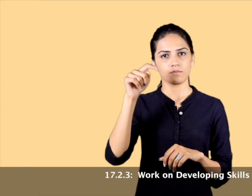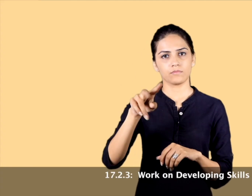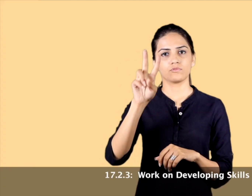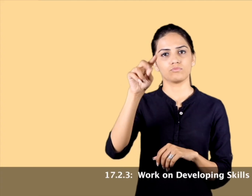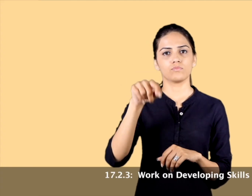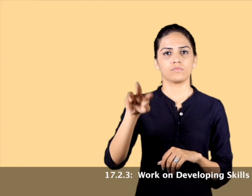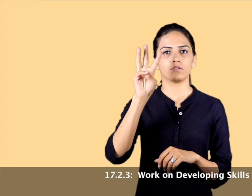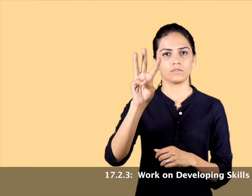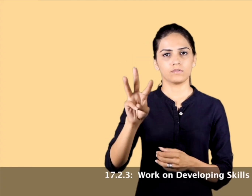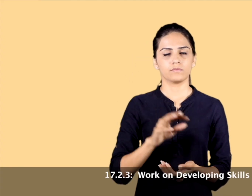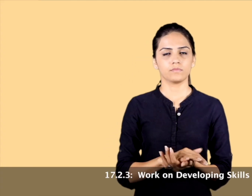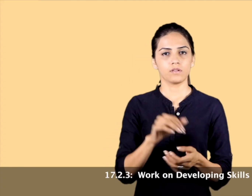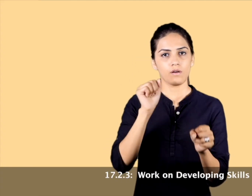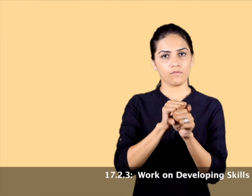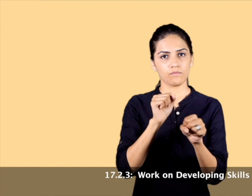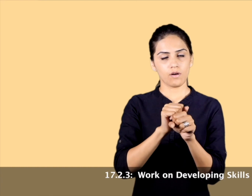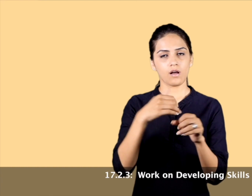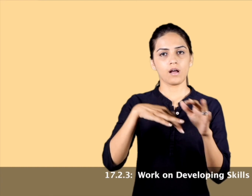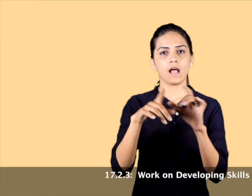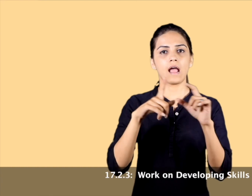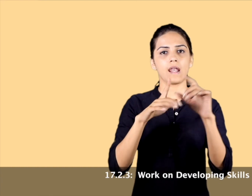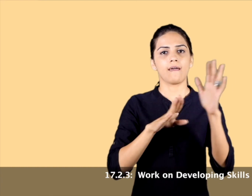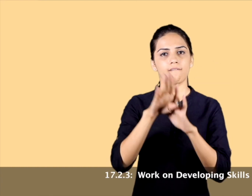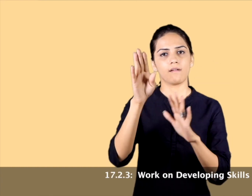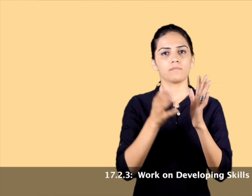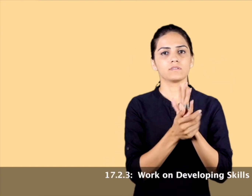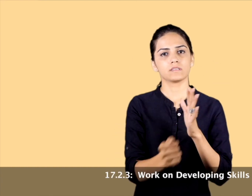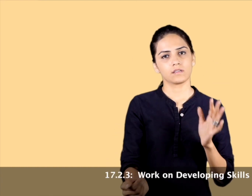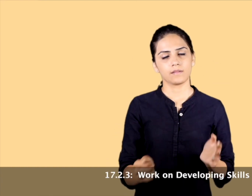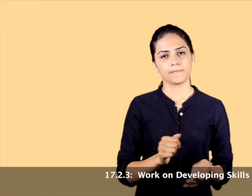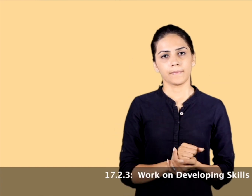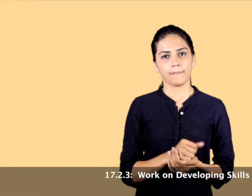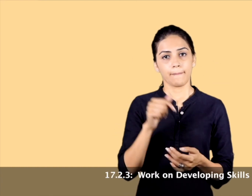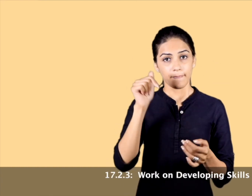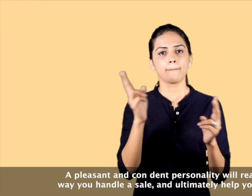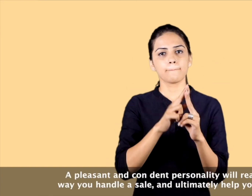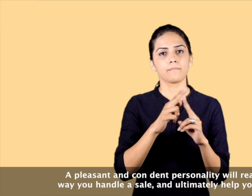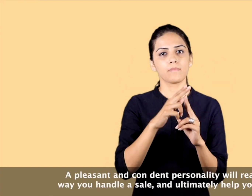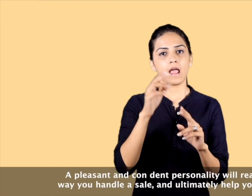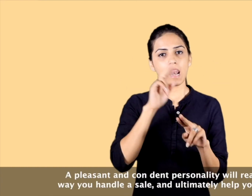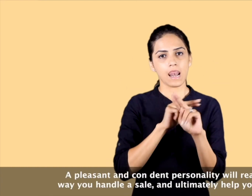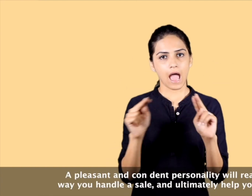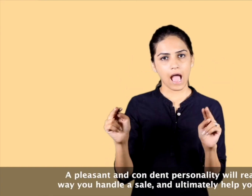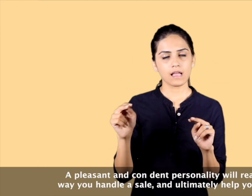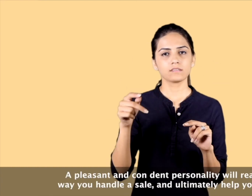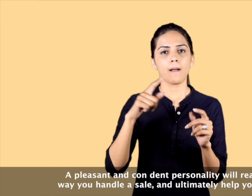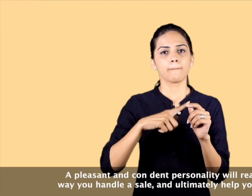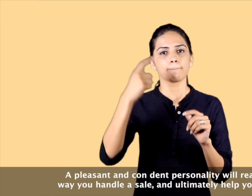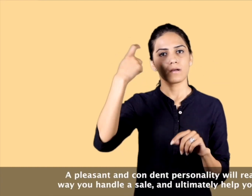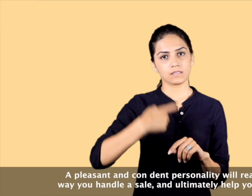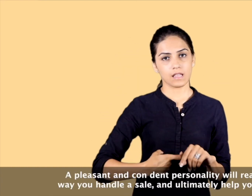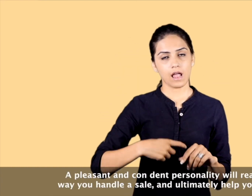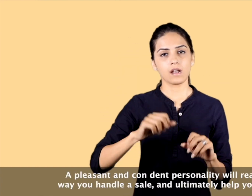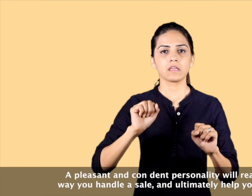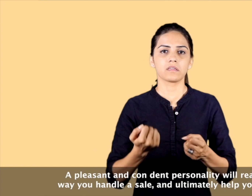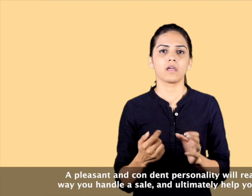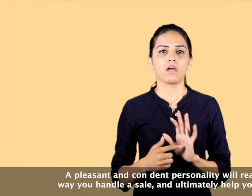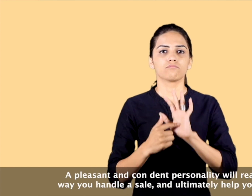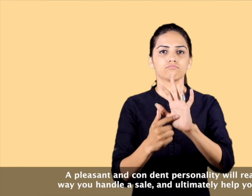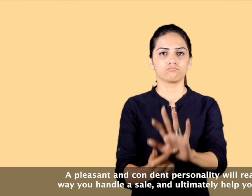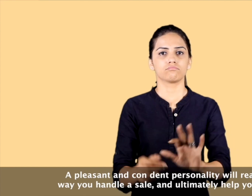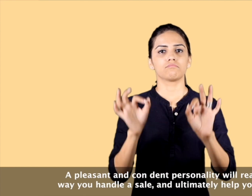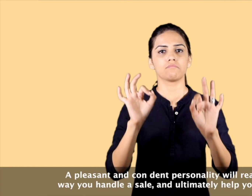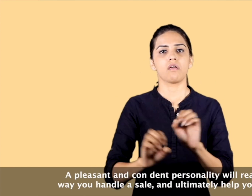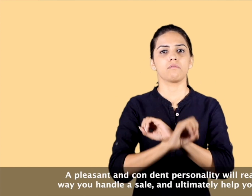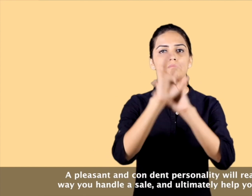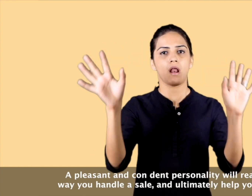Seventeen point 2.3 Work on developing skills. A pleasant and confident personality will